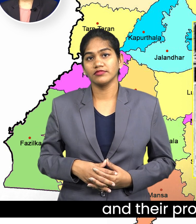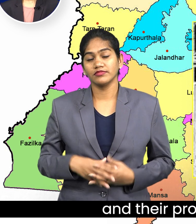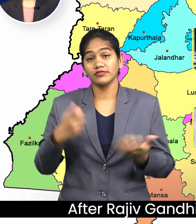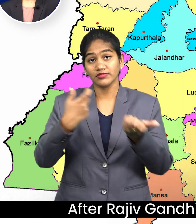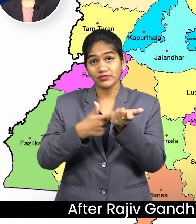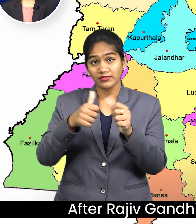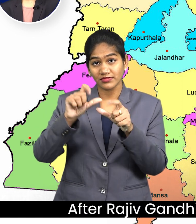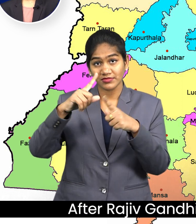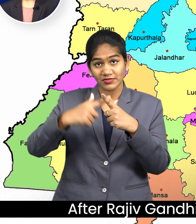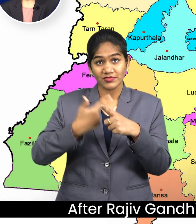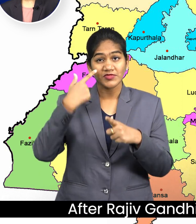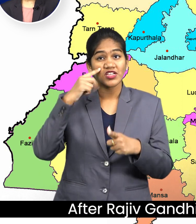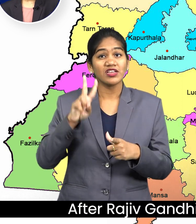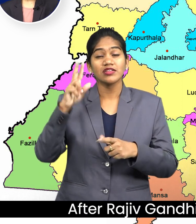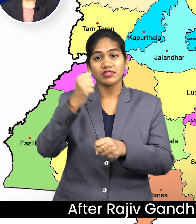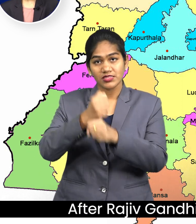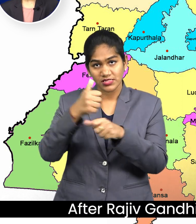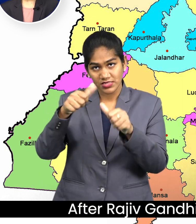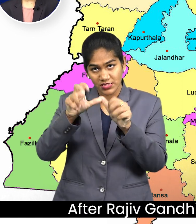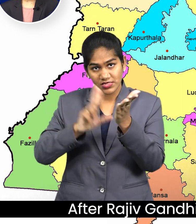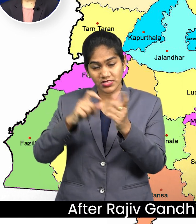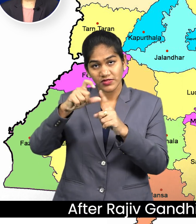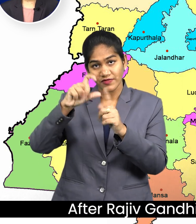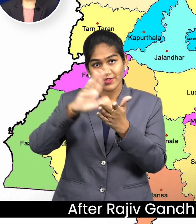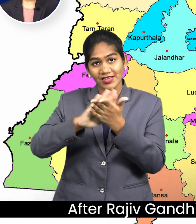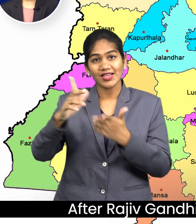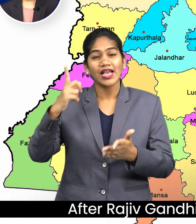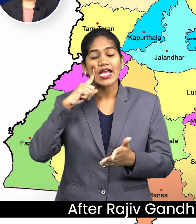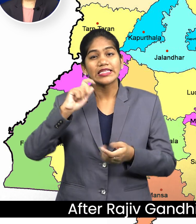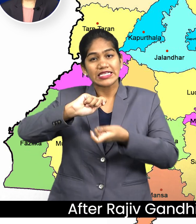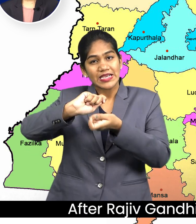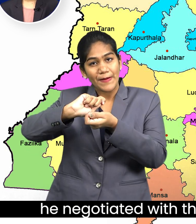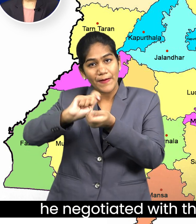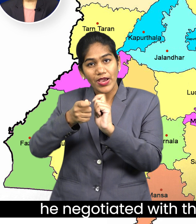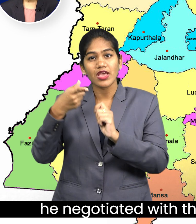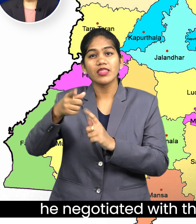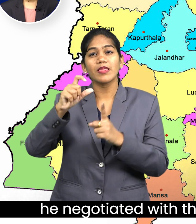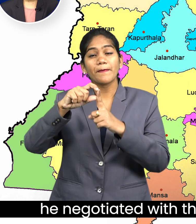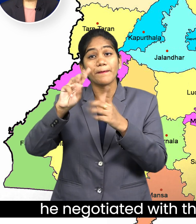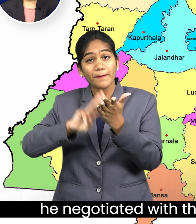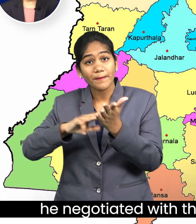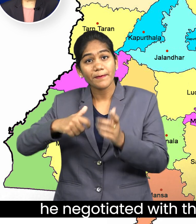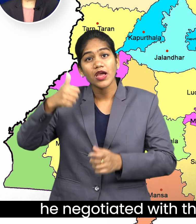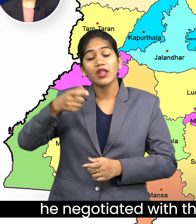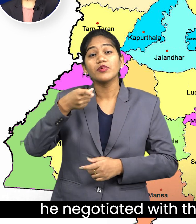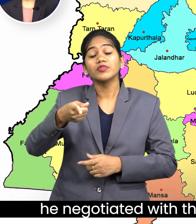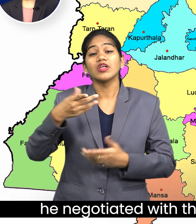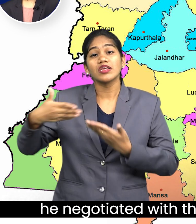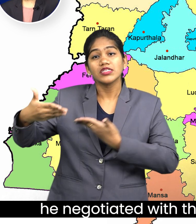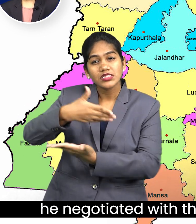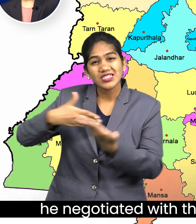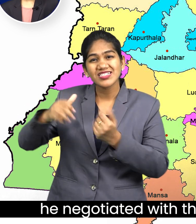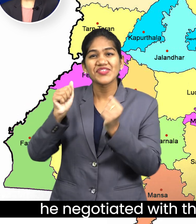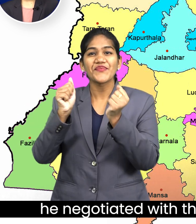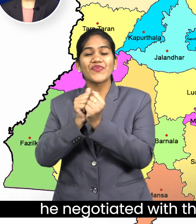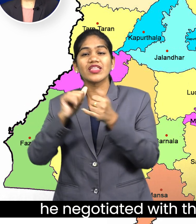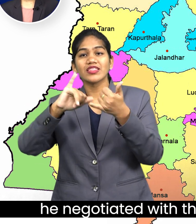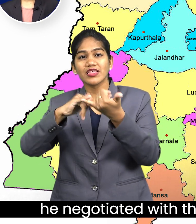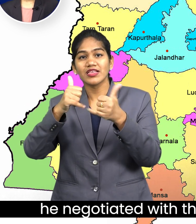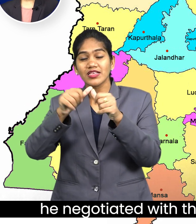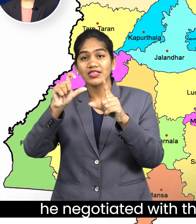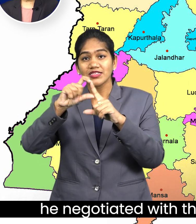After Rajiv Gandhi became the Prime Minister, he negotiated with the S.A.D. President.